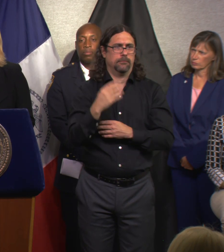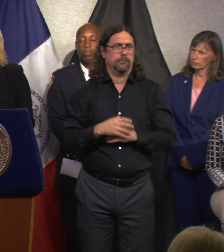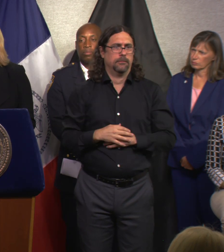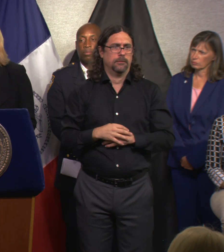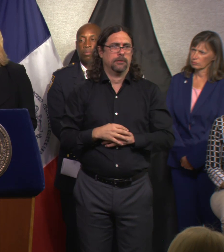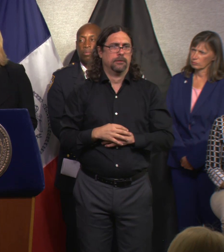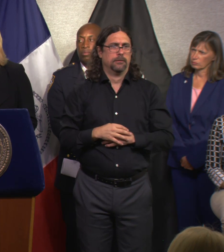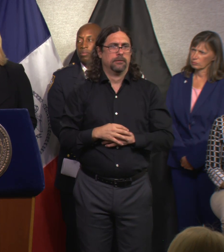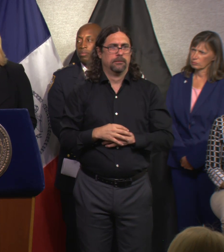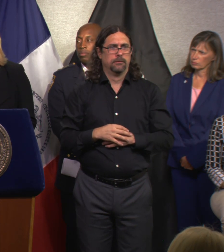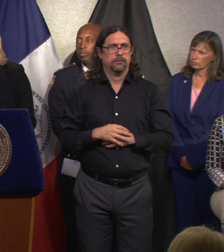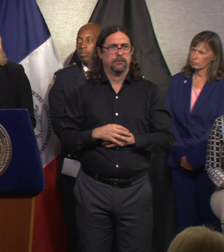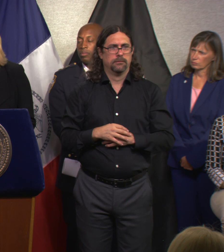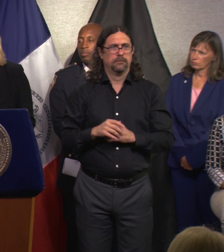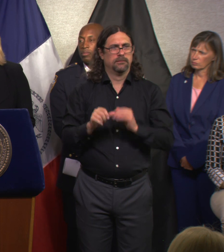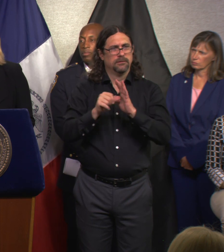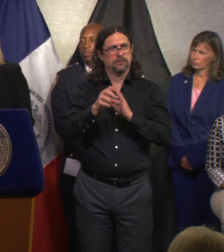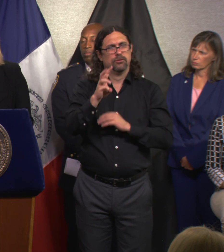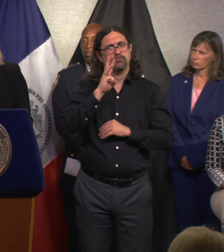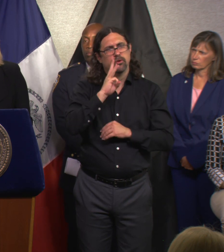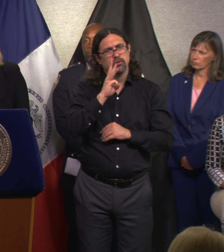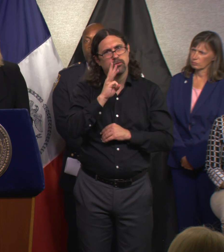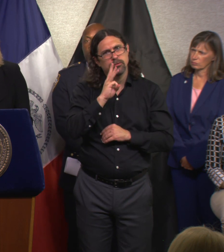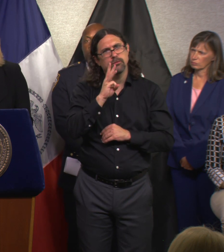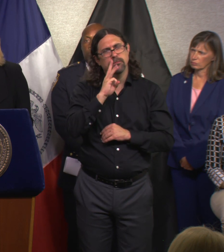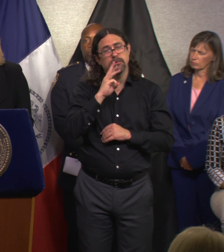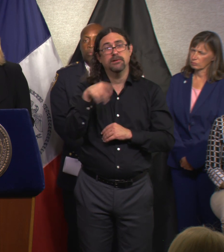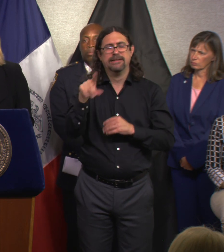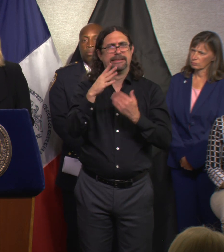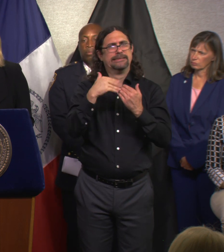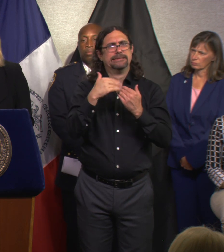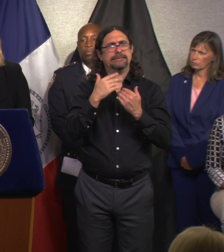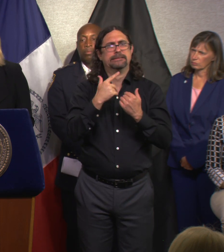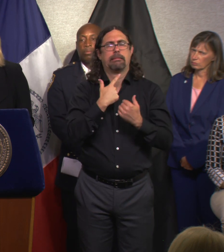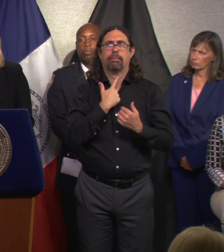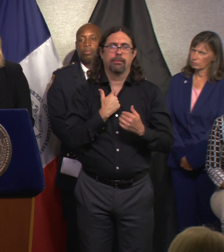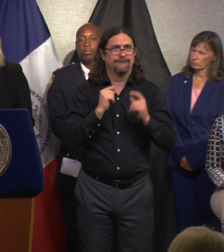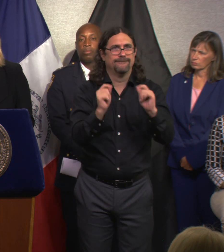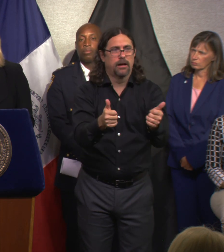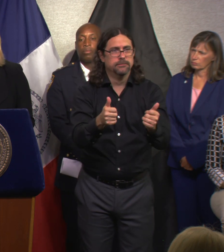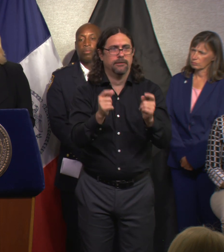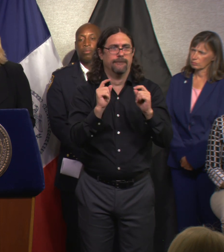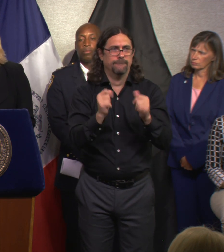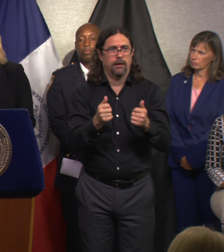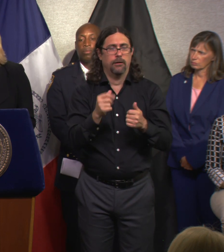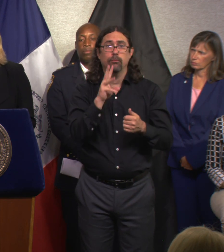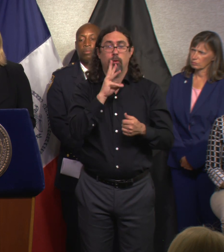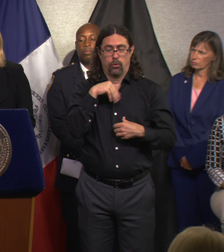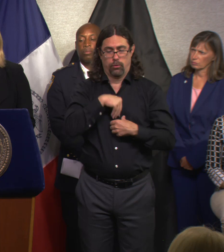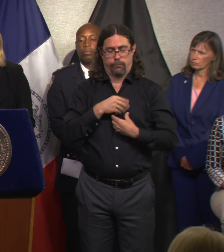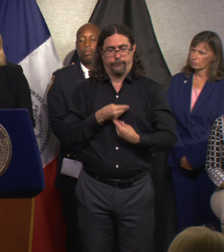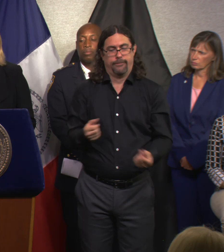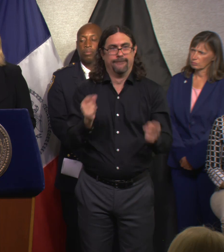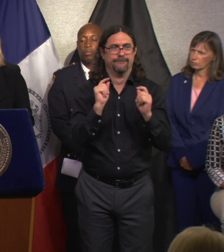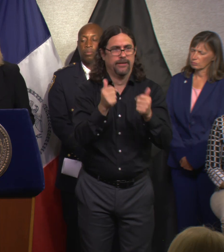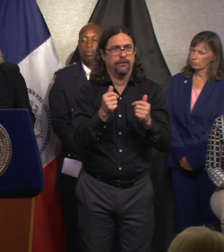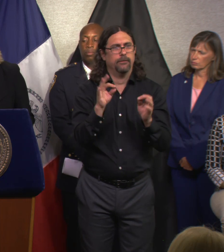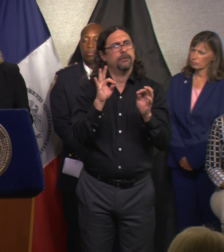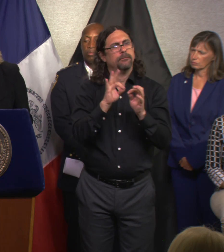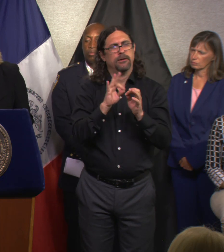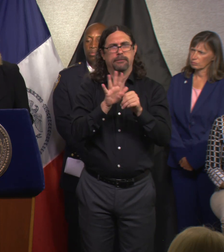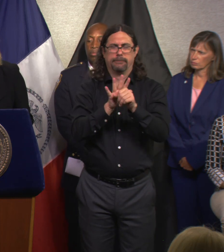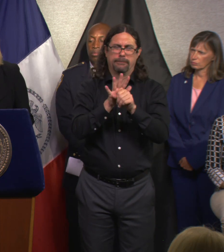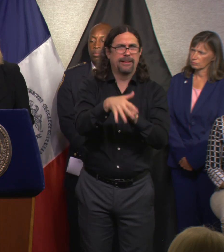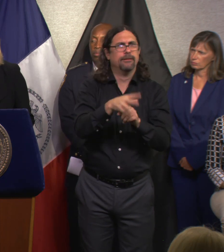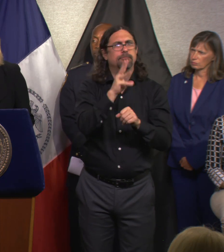heat, so make sure that you're giving them plenty of fresh, clean water. And again, as the mayor stated, never leave them inside a parked car on a hot day. Even